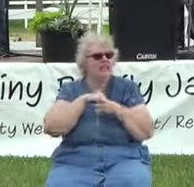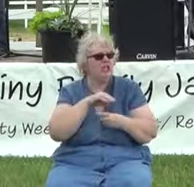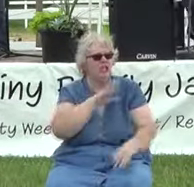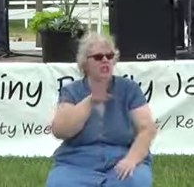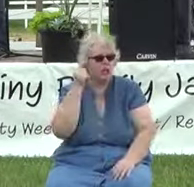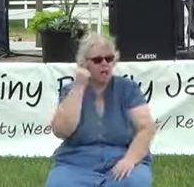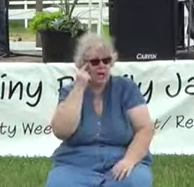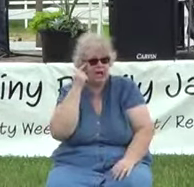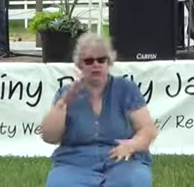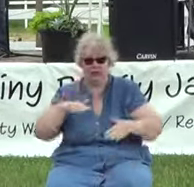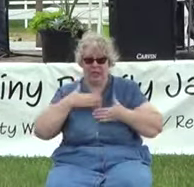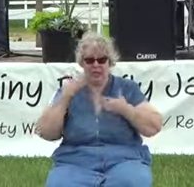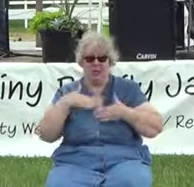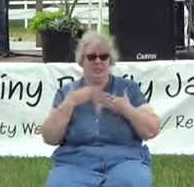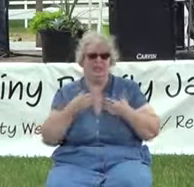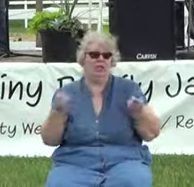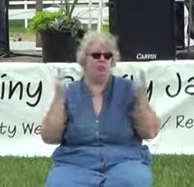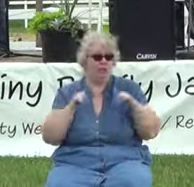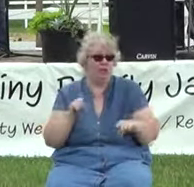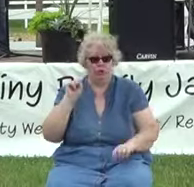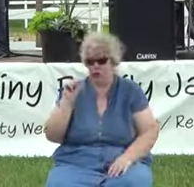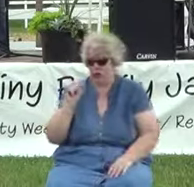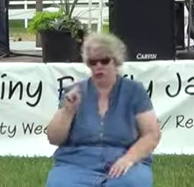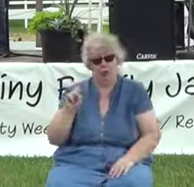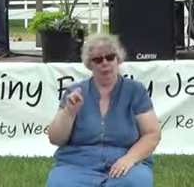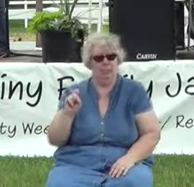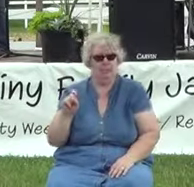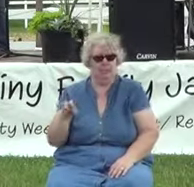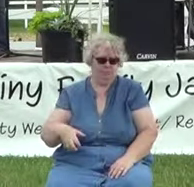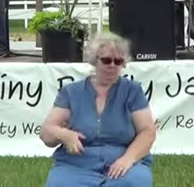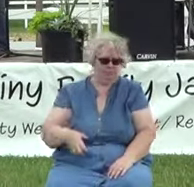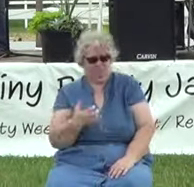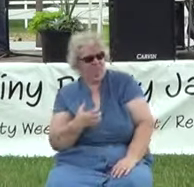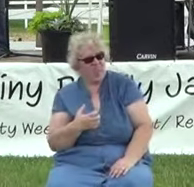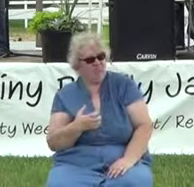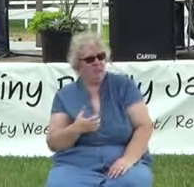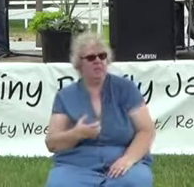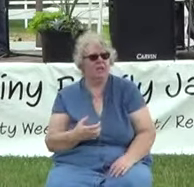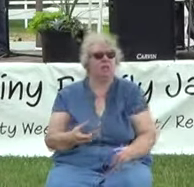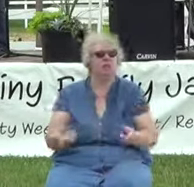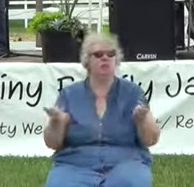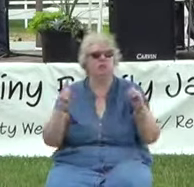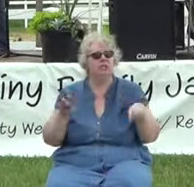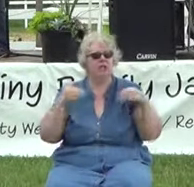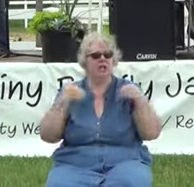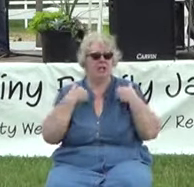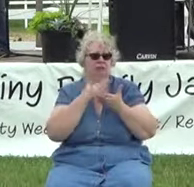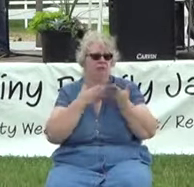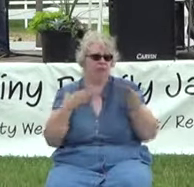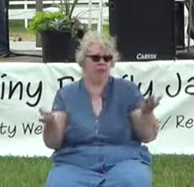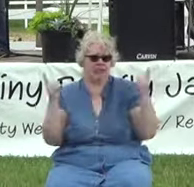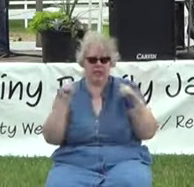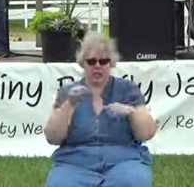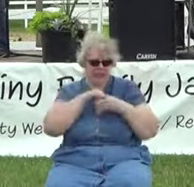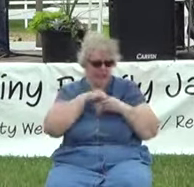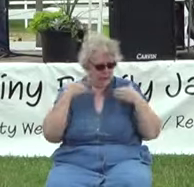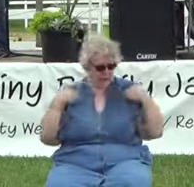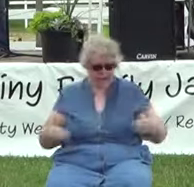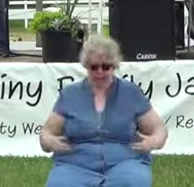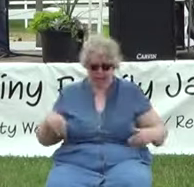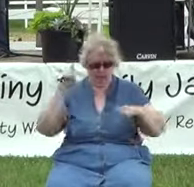you're happy and you ought to be mad. It's when you have something going on in your body that you